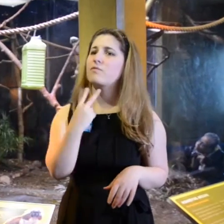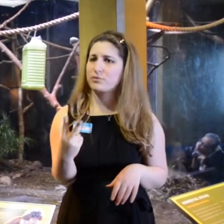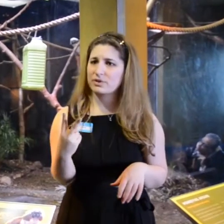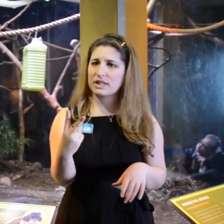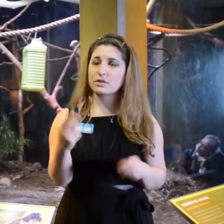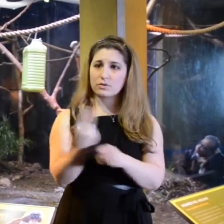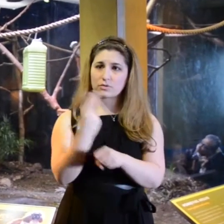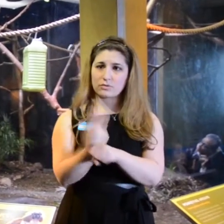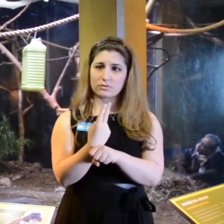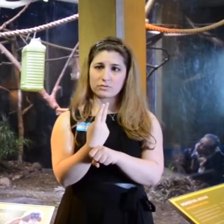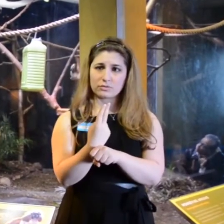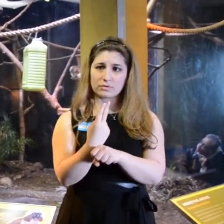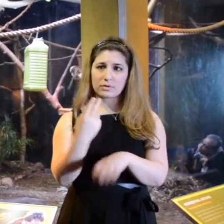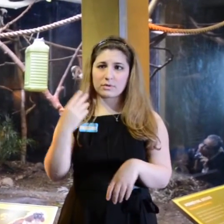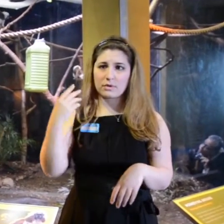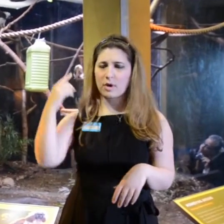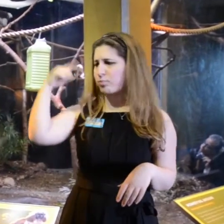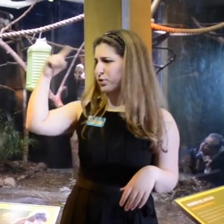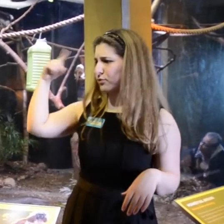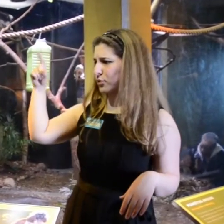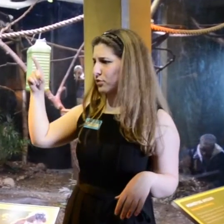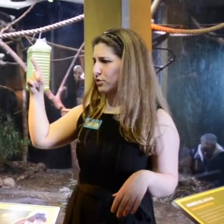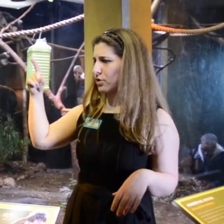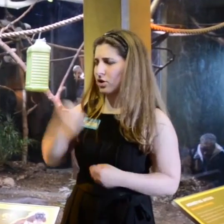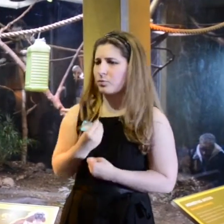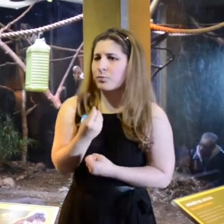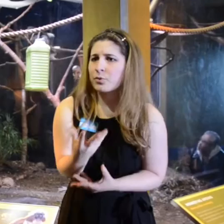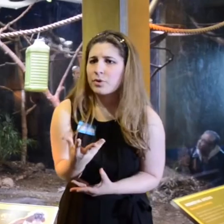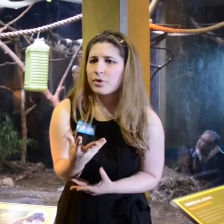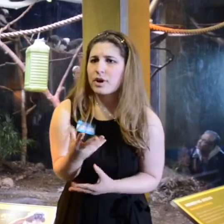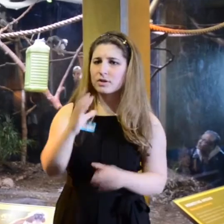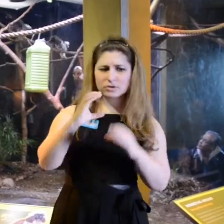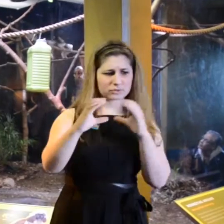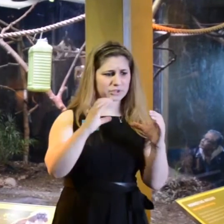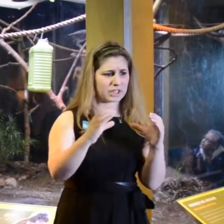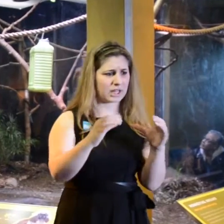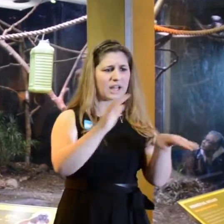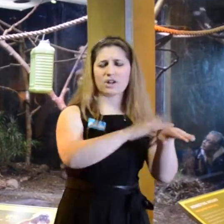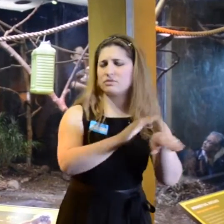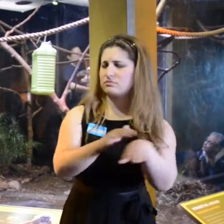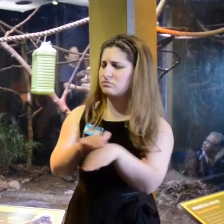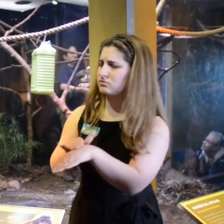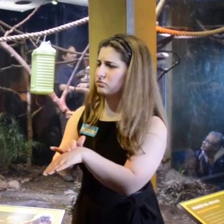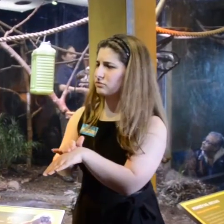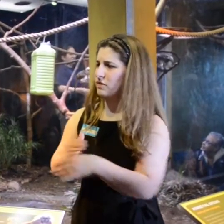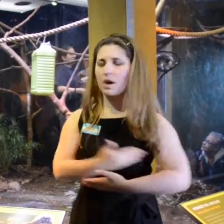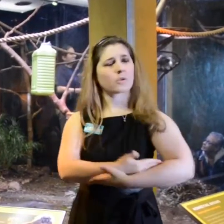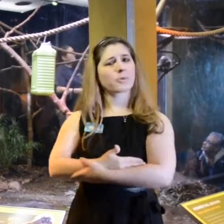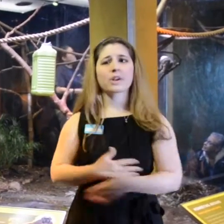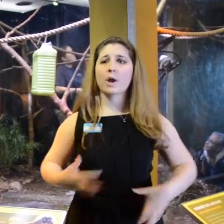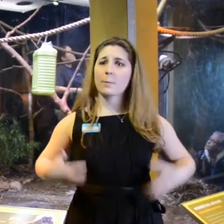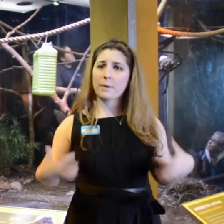sounds can help express emotion. They can also help to warn of predators out in the wild. And a baby